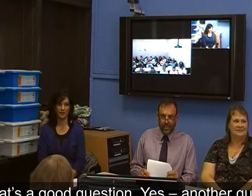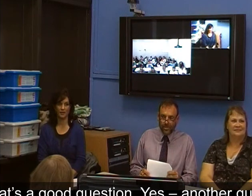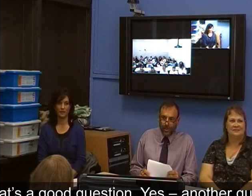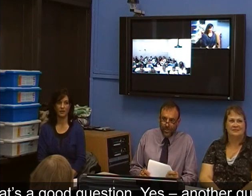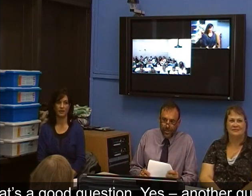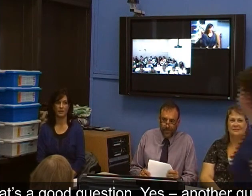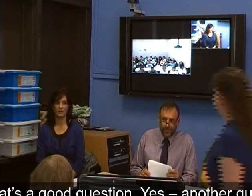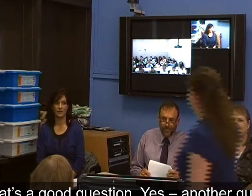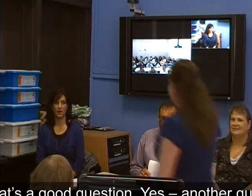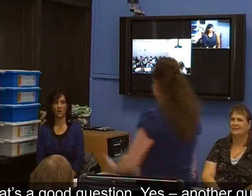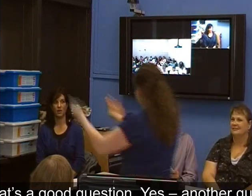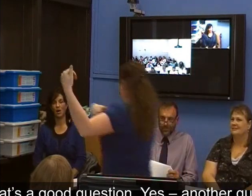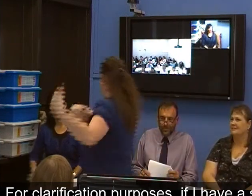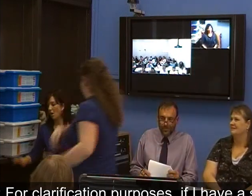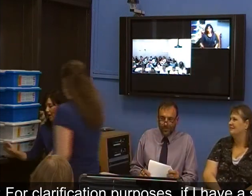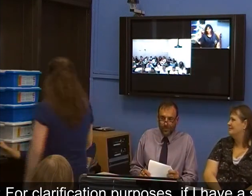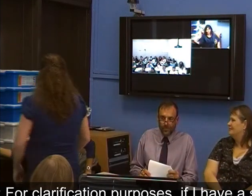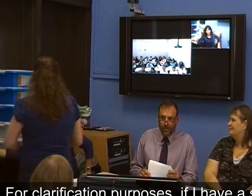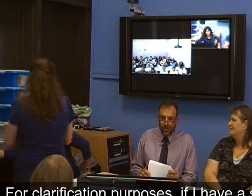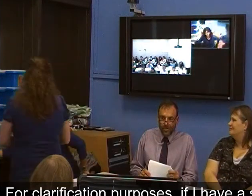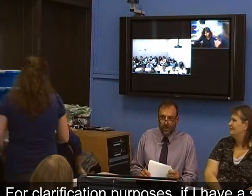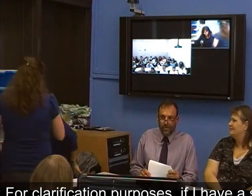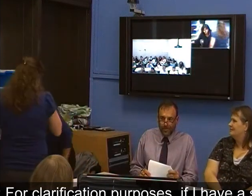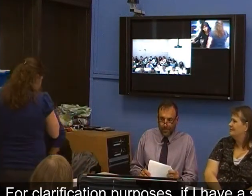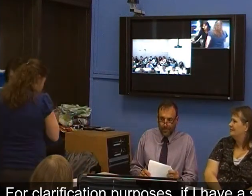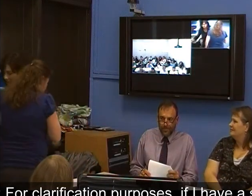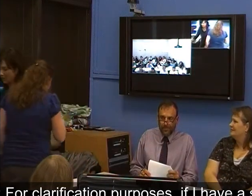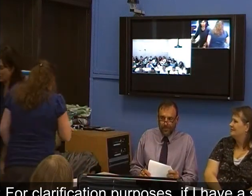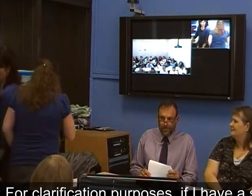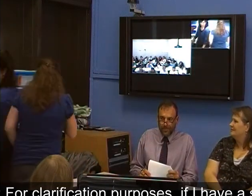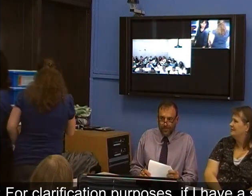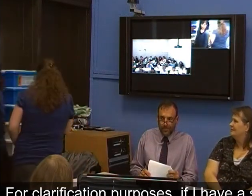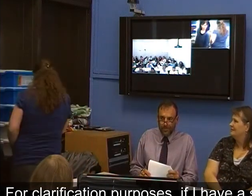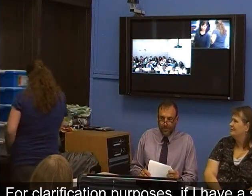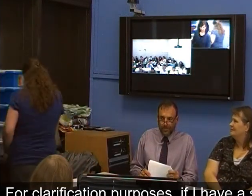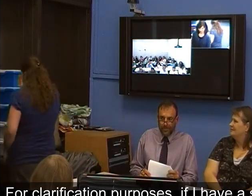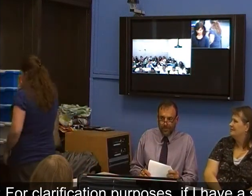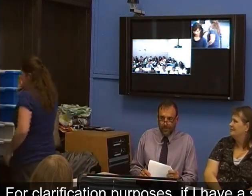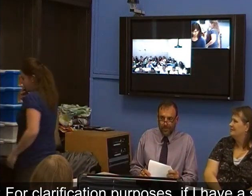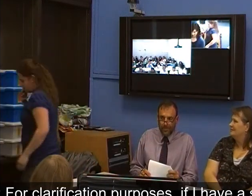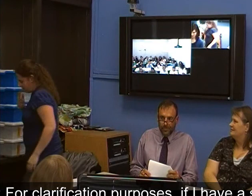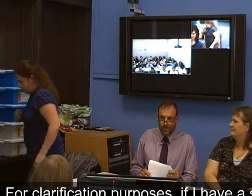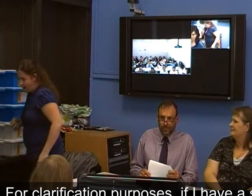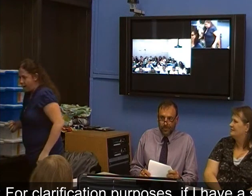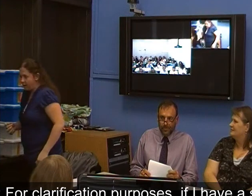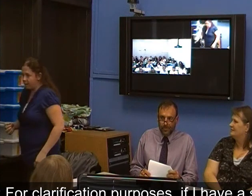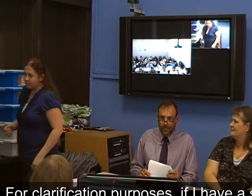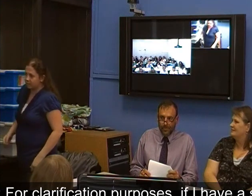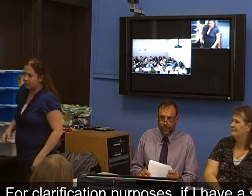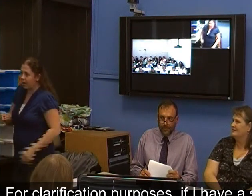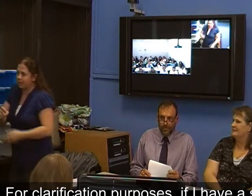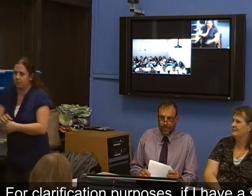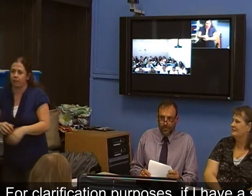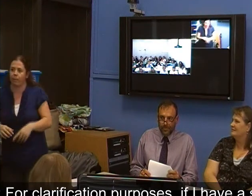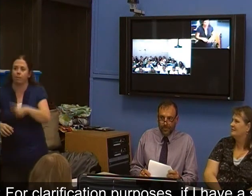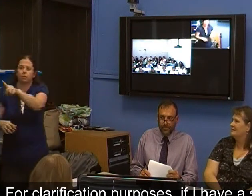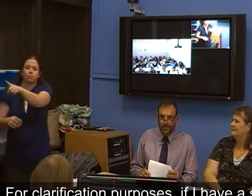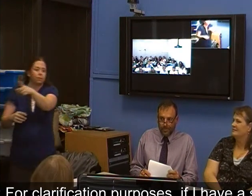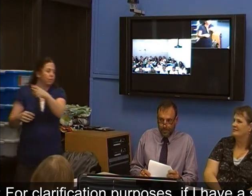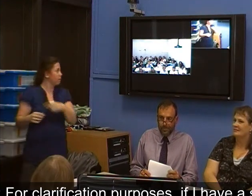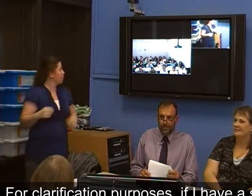Yes, question. For clarification purposes, if I have a student who has OT goals